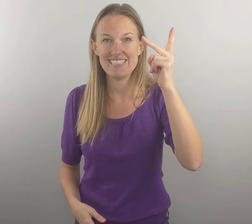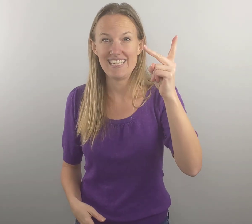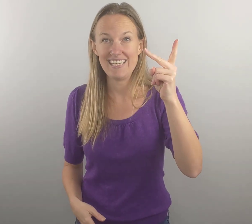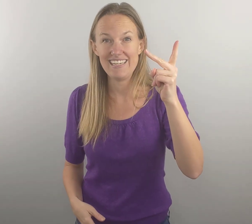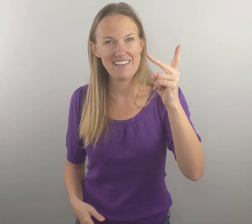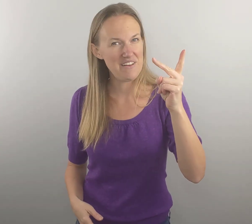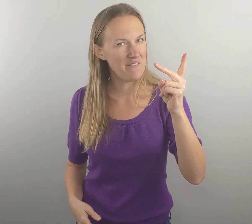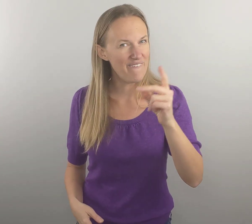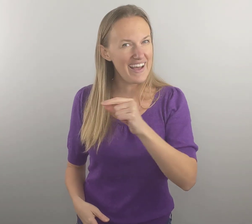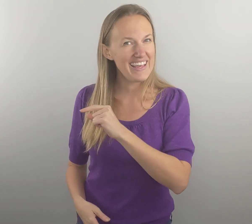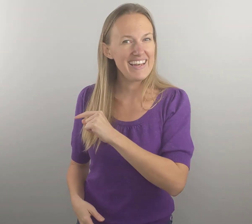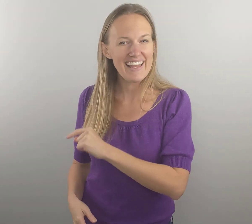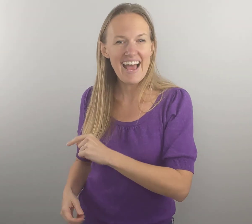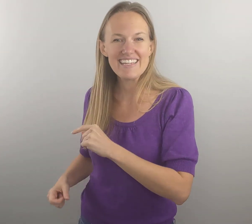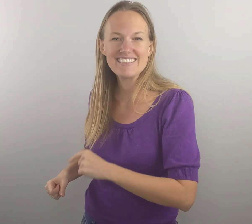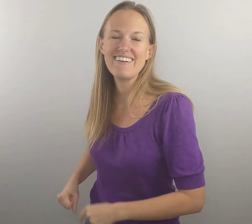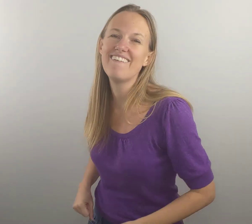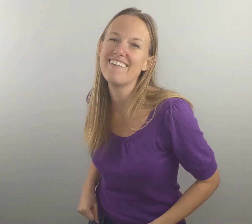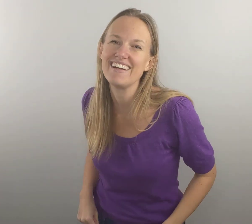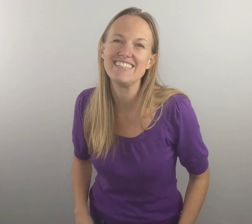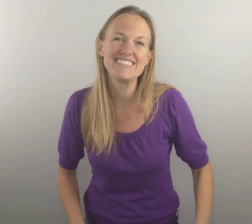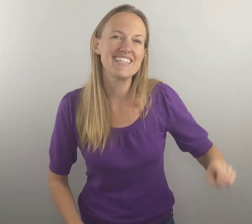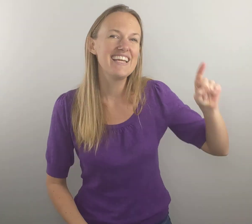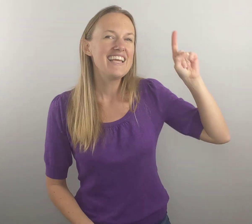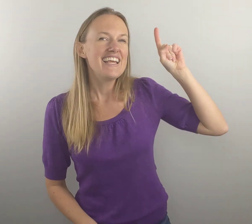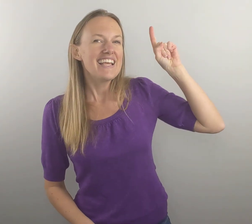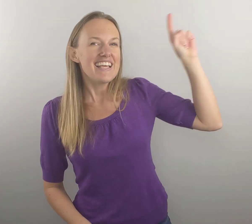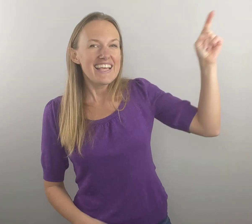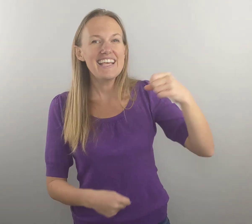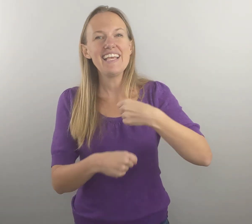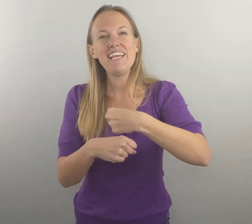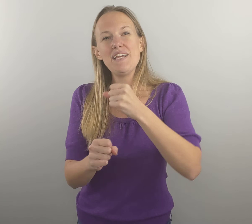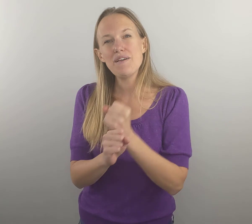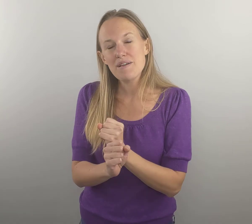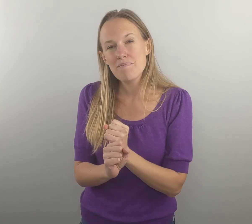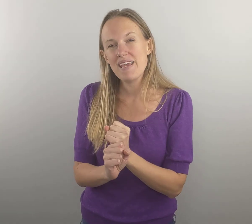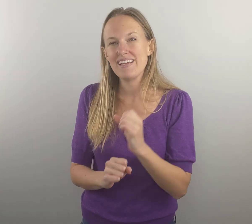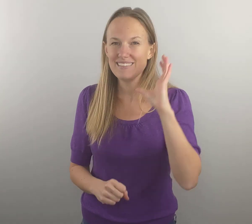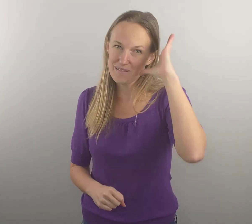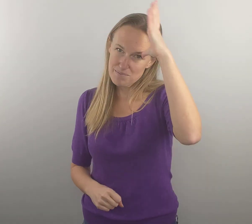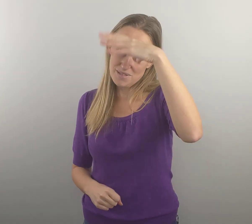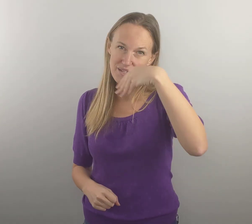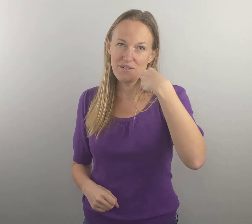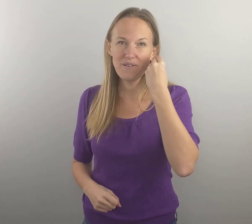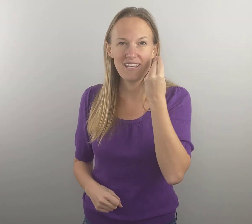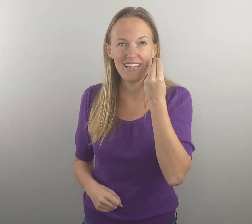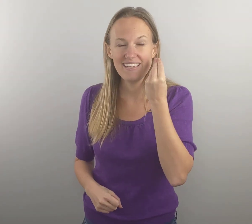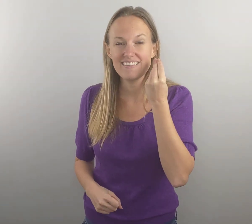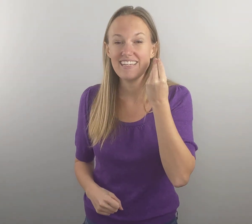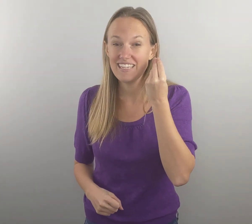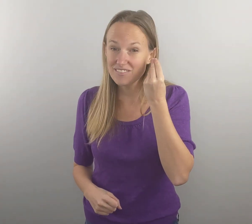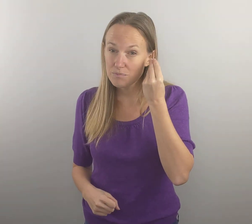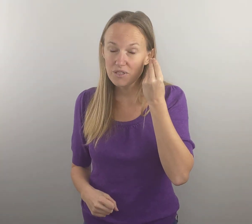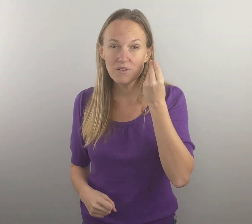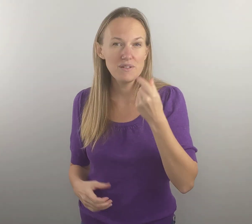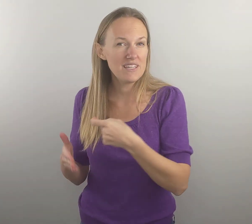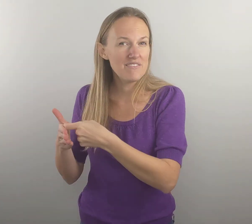see. And then one last chorus. He makes beauty, or He gives beauty